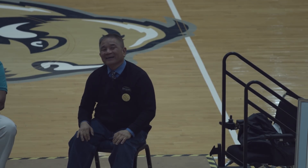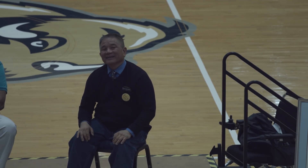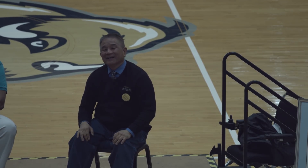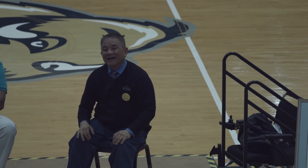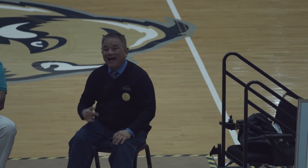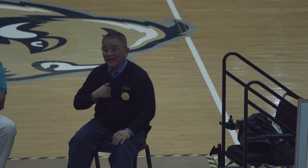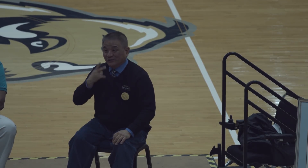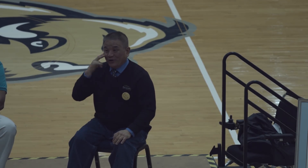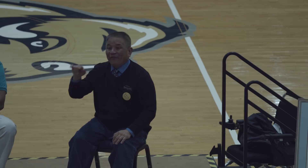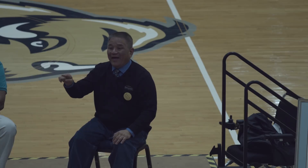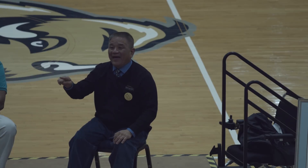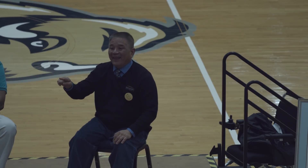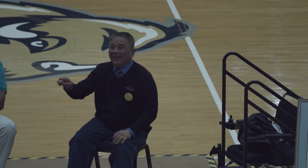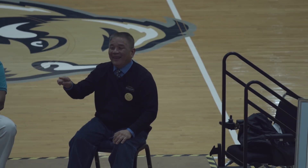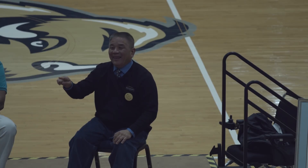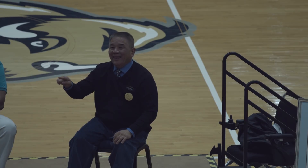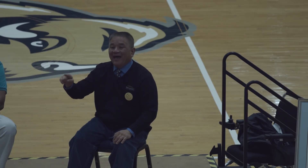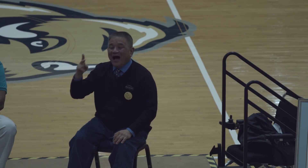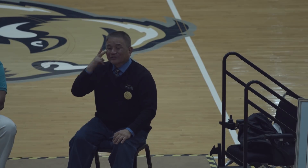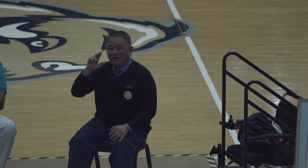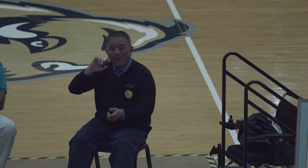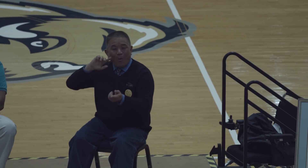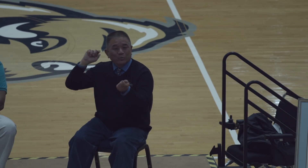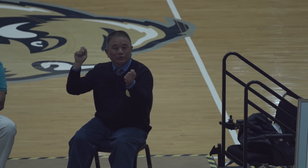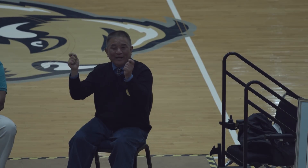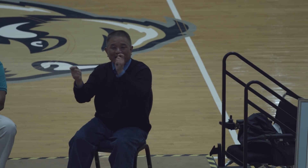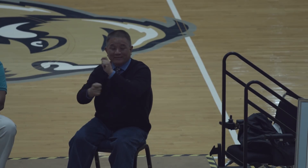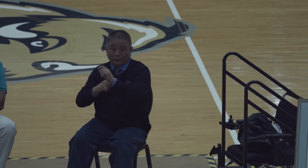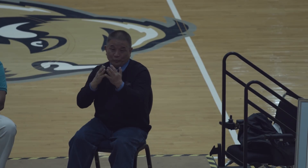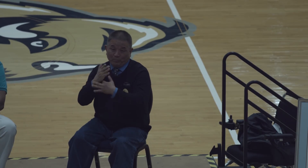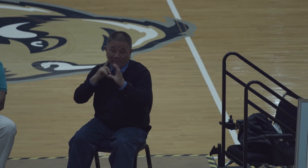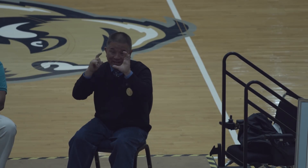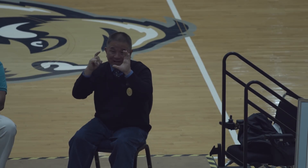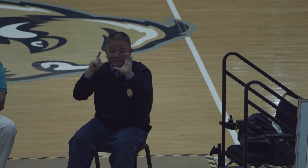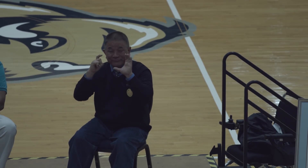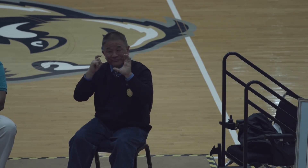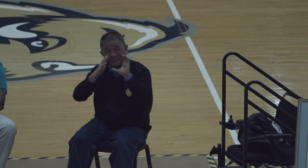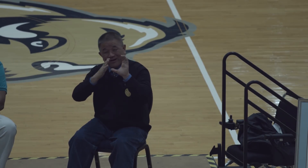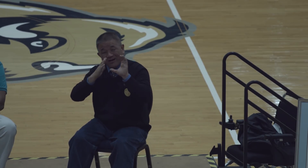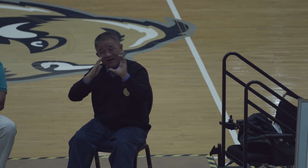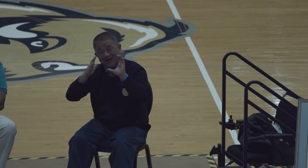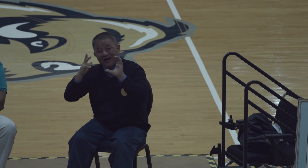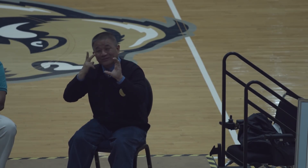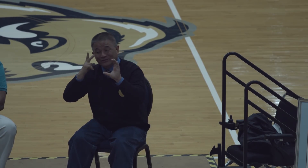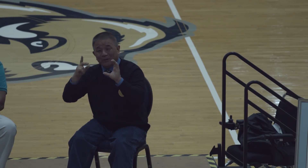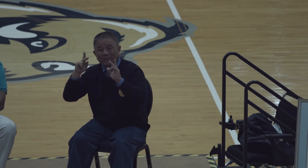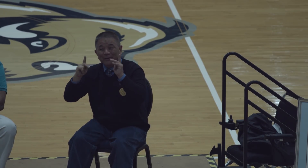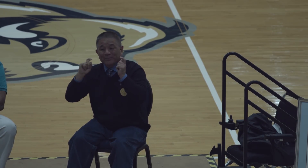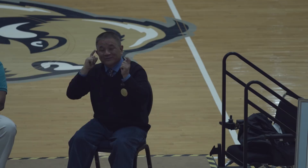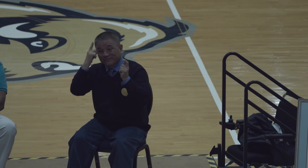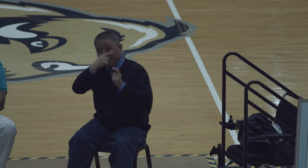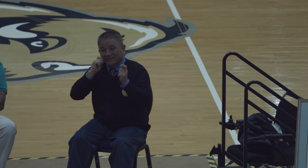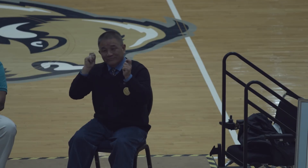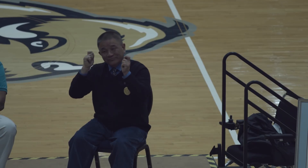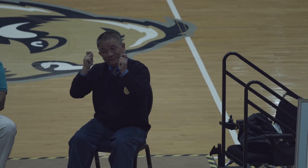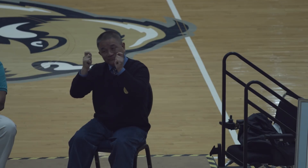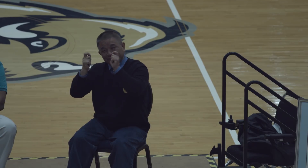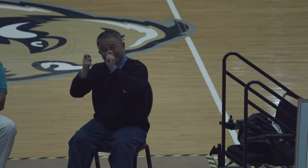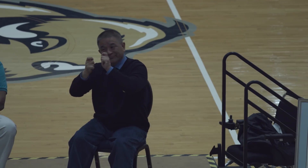came to be the most awe-inspiring time of our lives. I saw that change. I saw it through the course of the shots I took throughout that